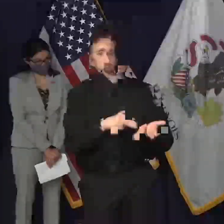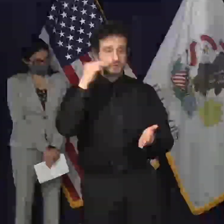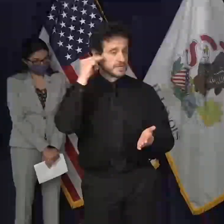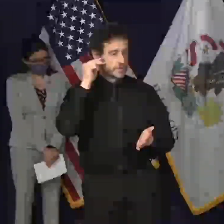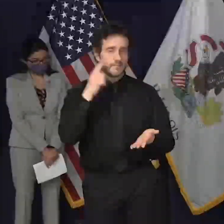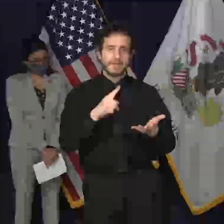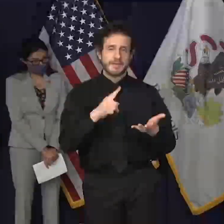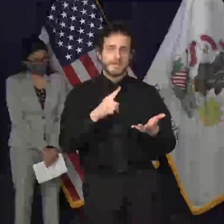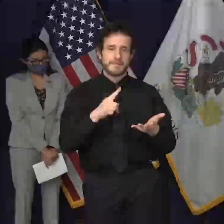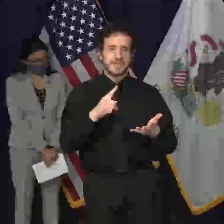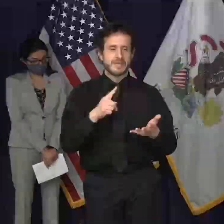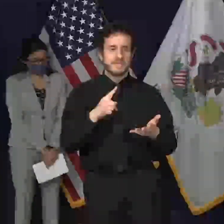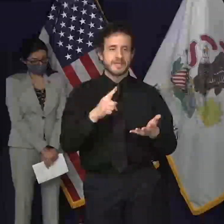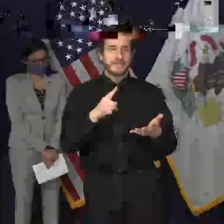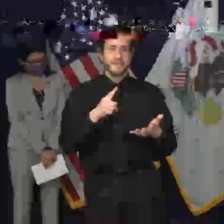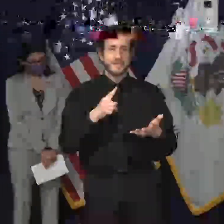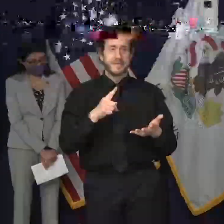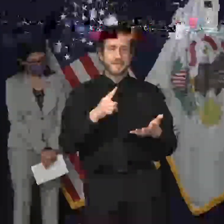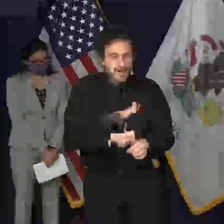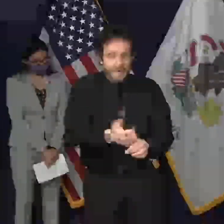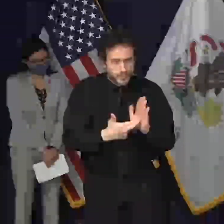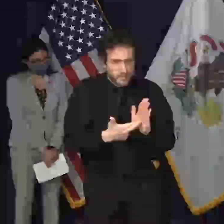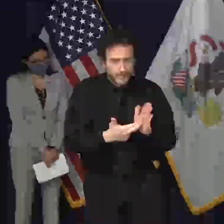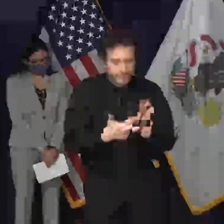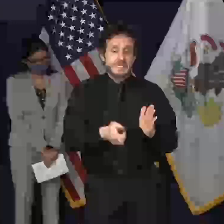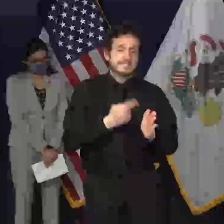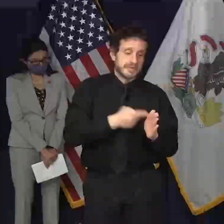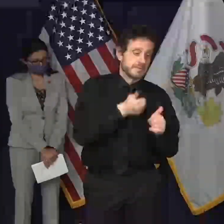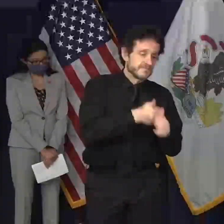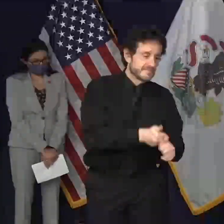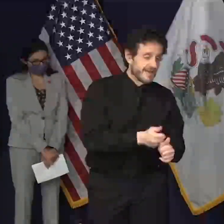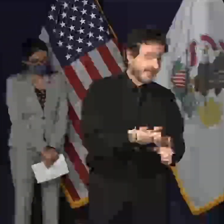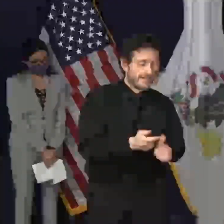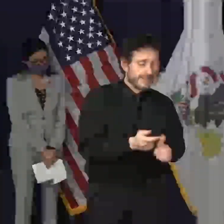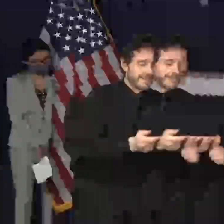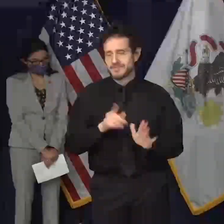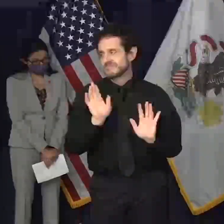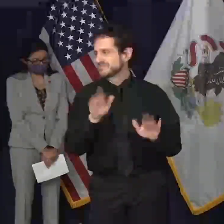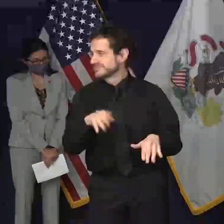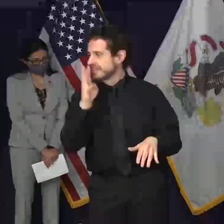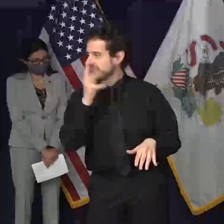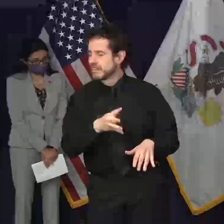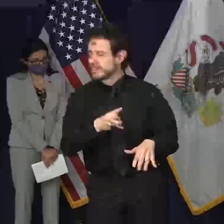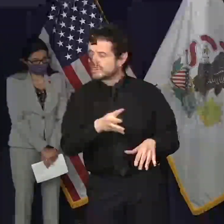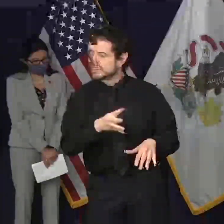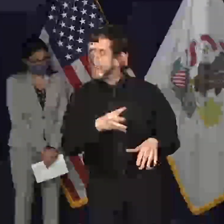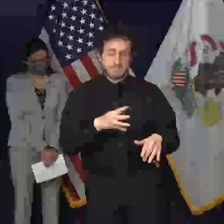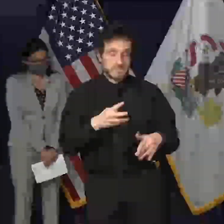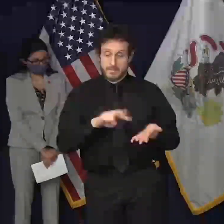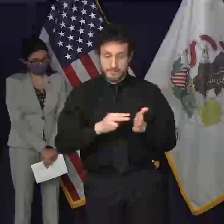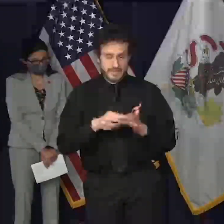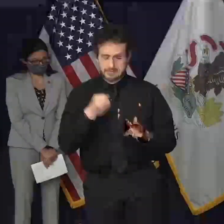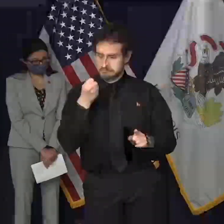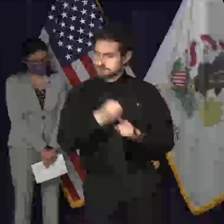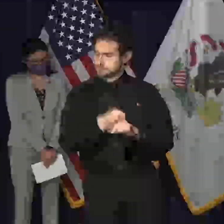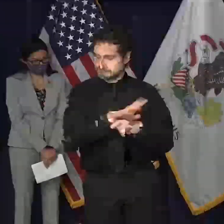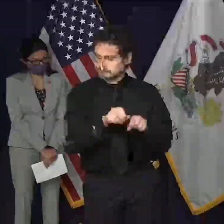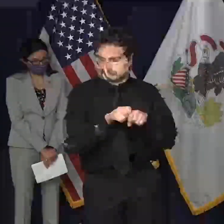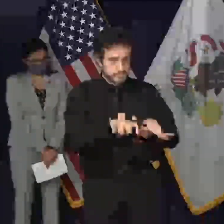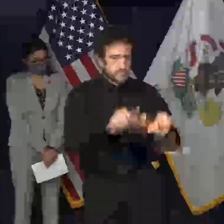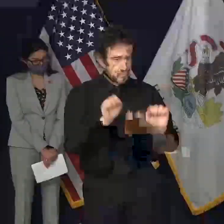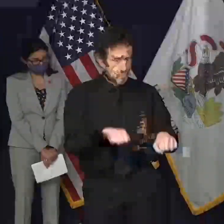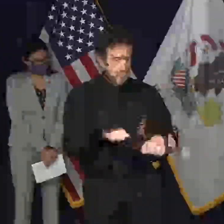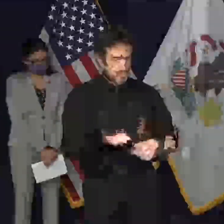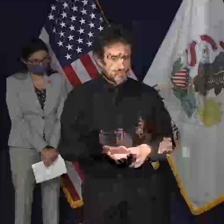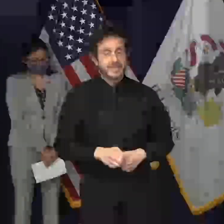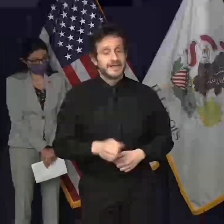lapses. And so, you know, sometimes that is what is causing some of these outbreaks. Some is just that, you know, with asymptomatic spread, it